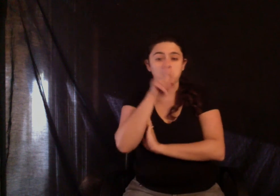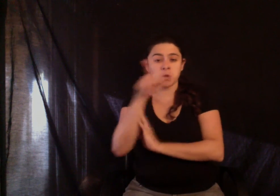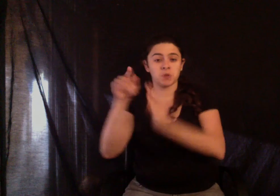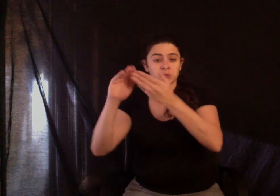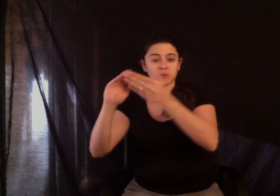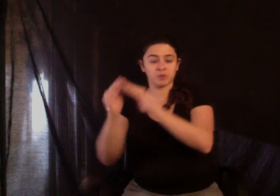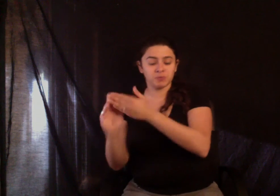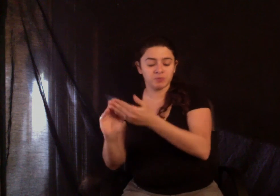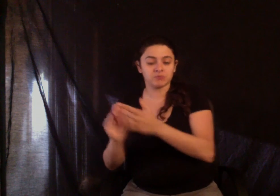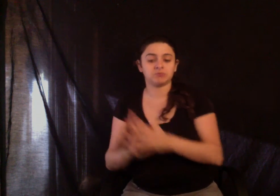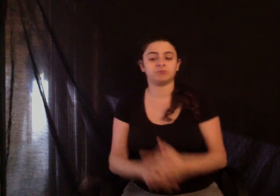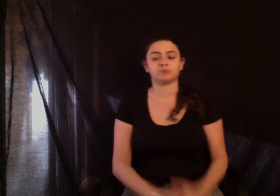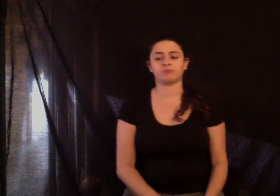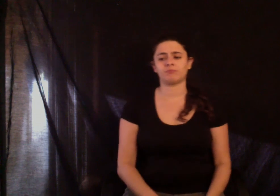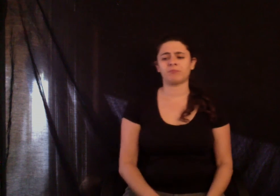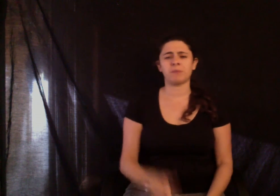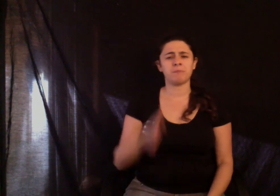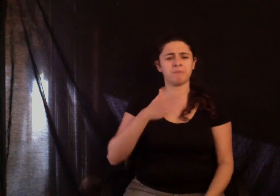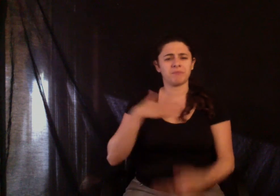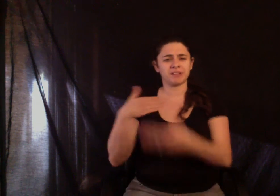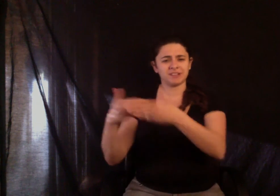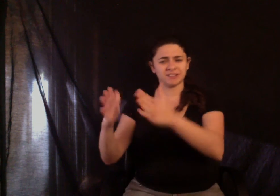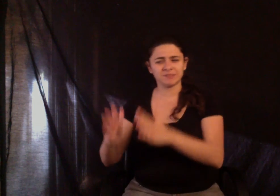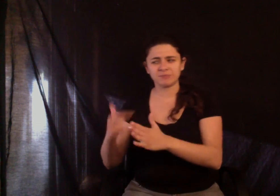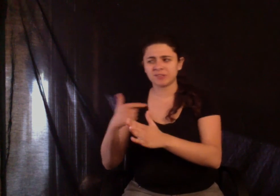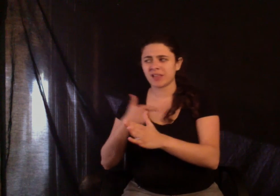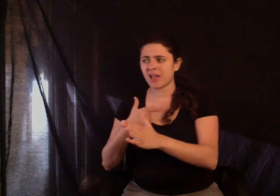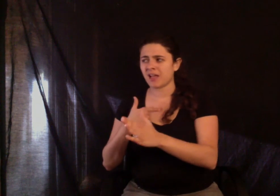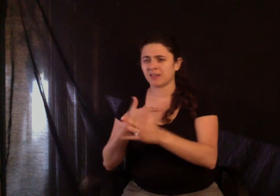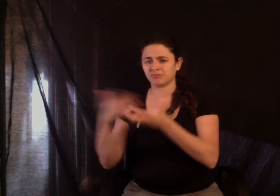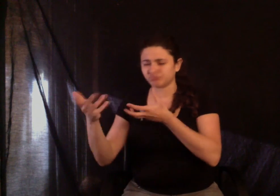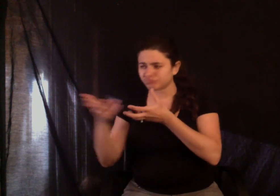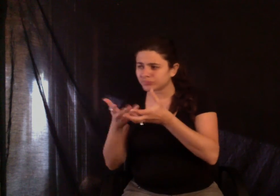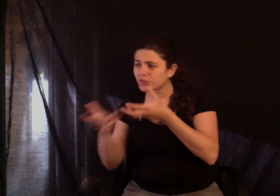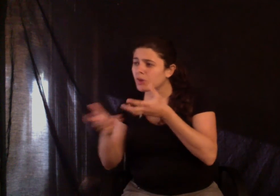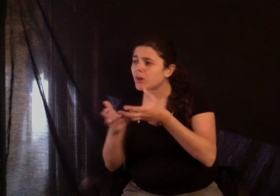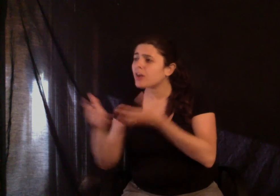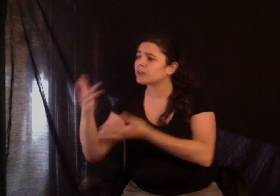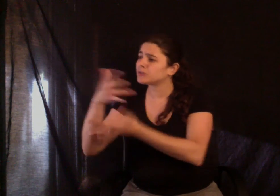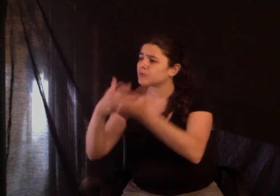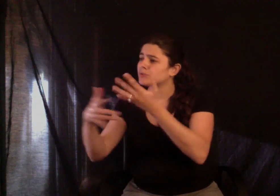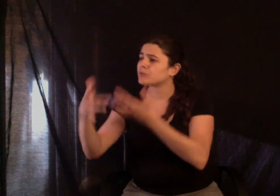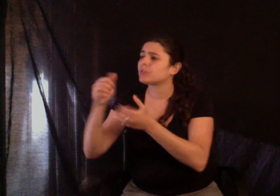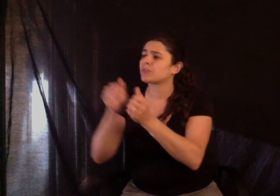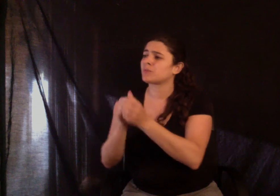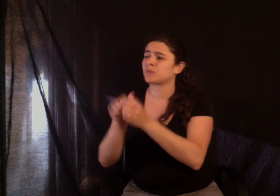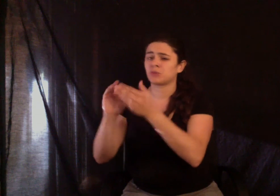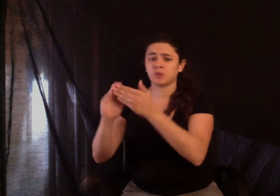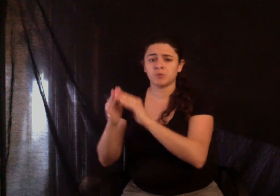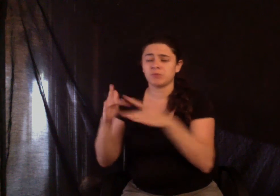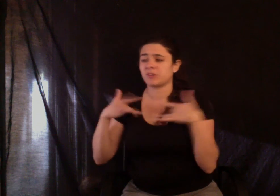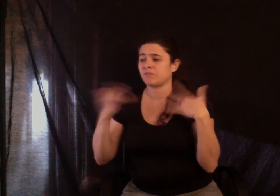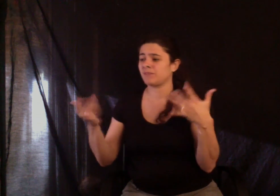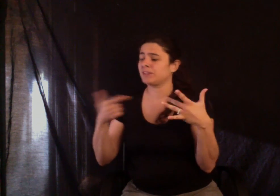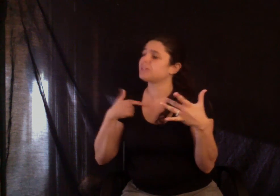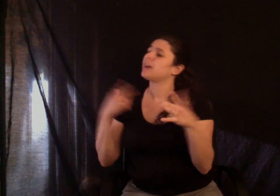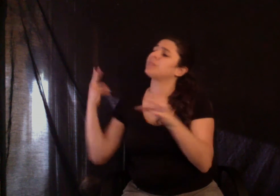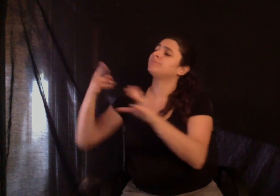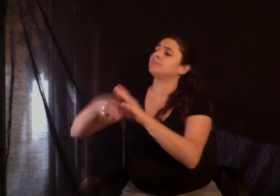don't really talk to my neighbors. I don't participate in community events, and from my understanding, they're rather small.